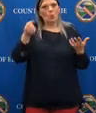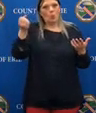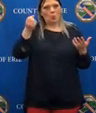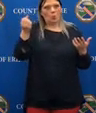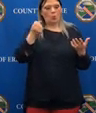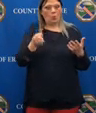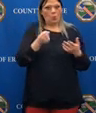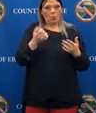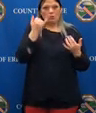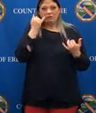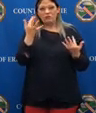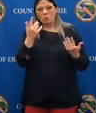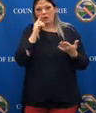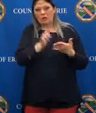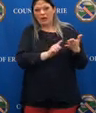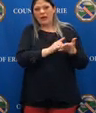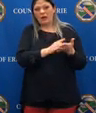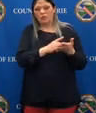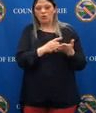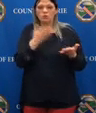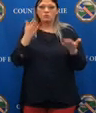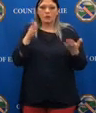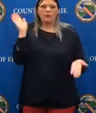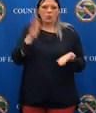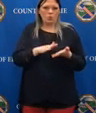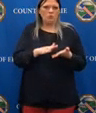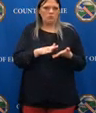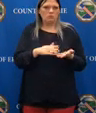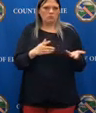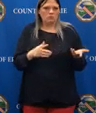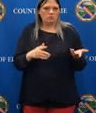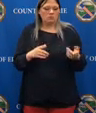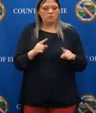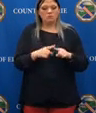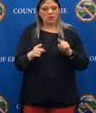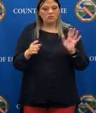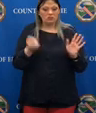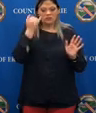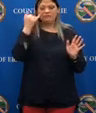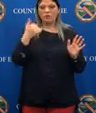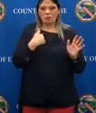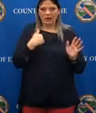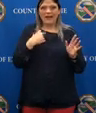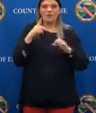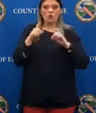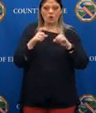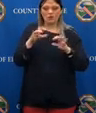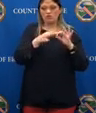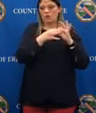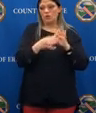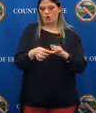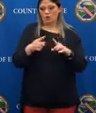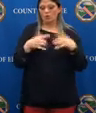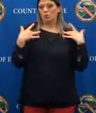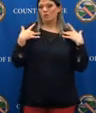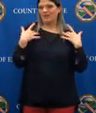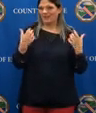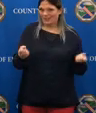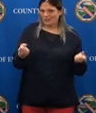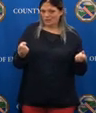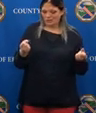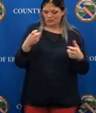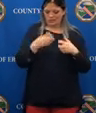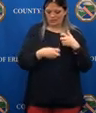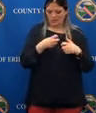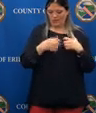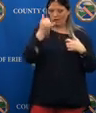in an hour or so, I'm fairly confident it'll be a little less. But just if you have questions with regards to health related, you